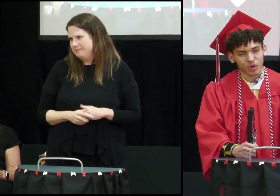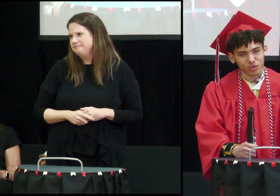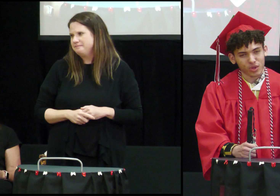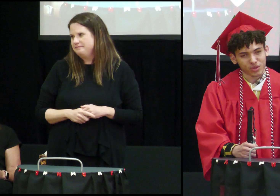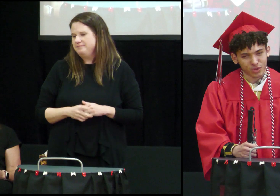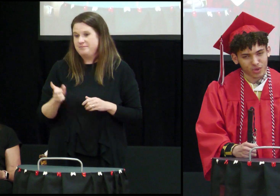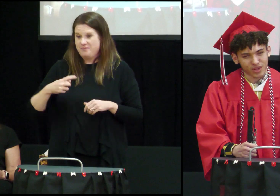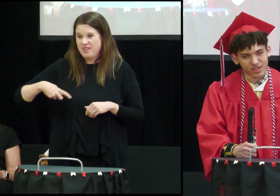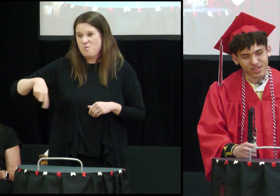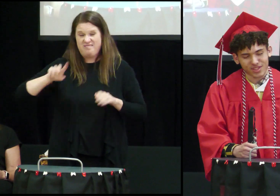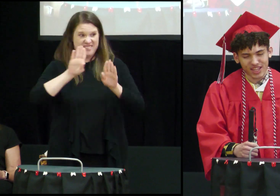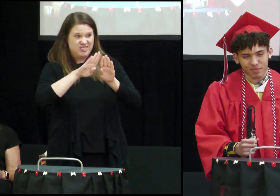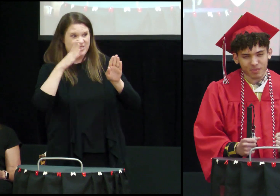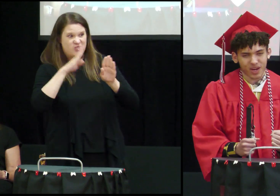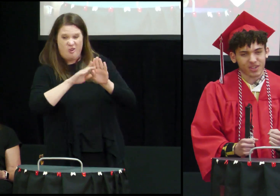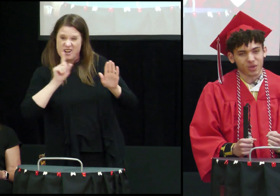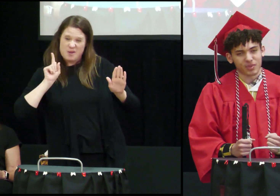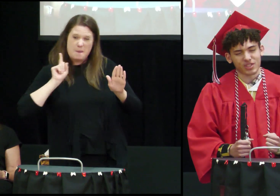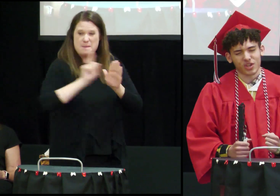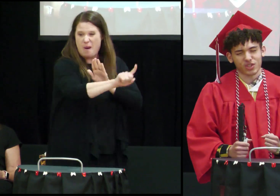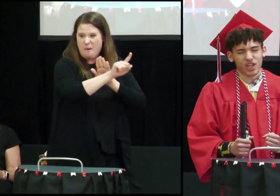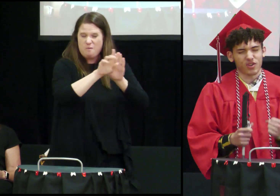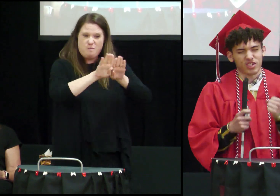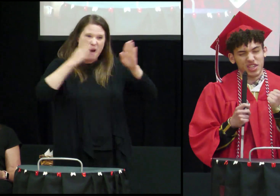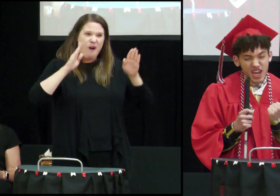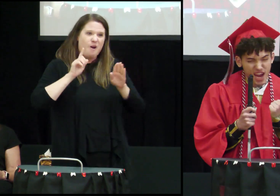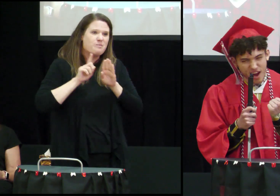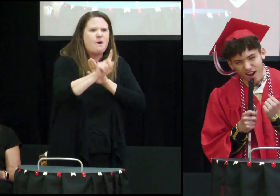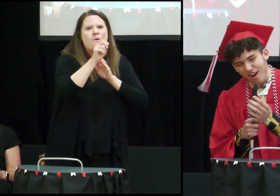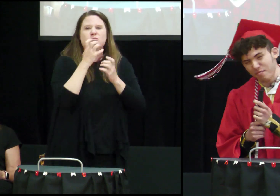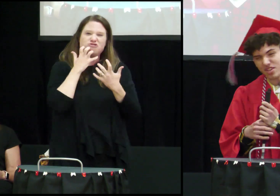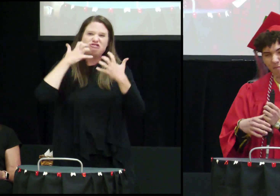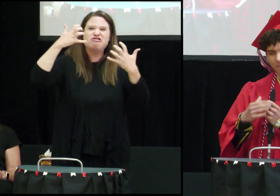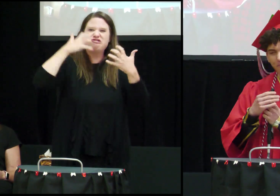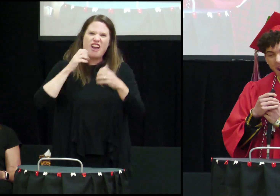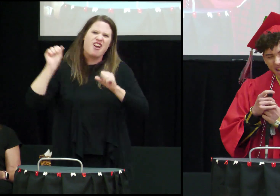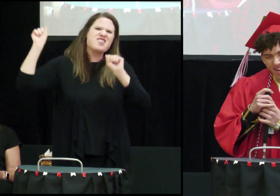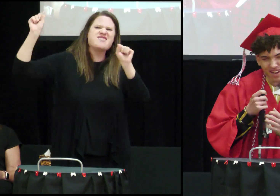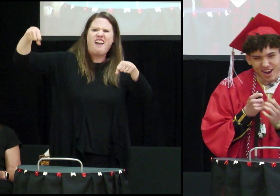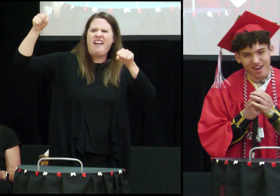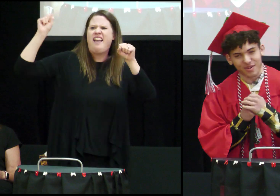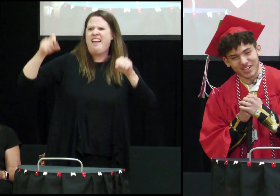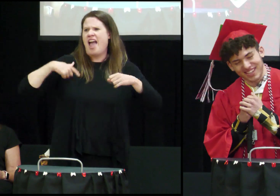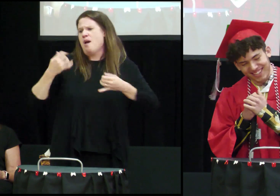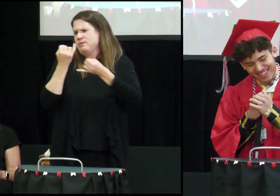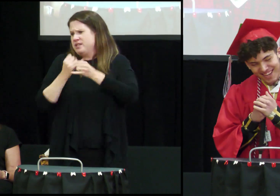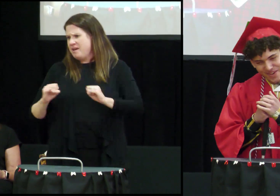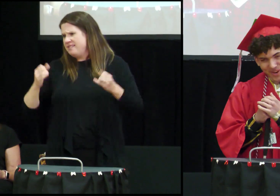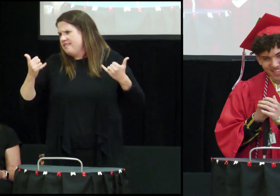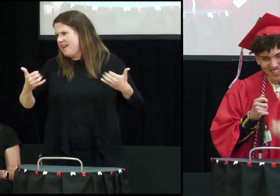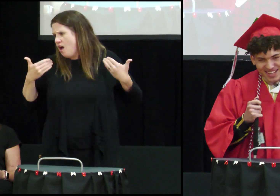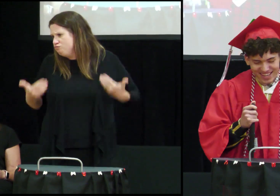through those doors, slam them wide open, and start shouting, "Yeah, I'm independent now." When do you think of that?